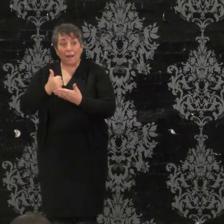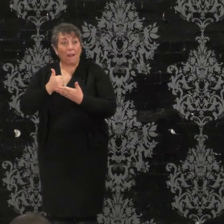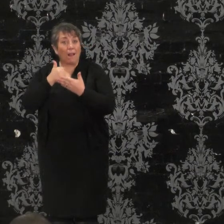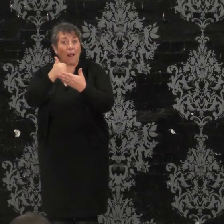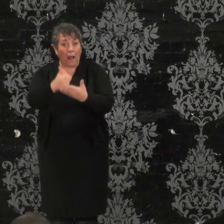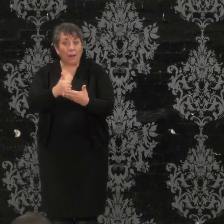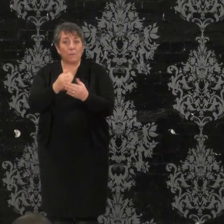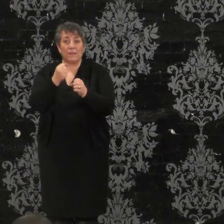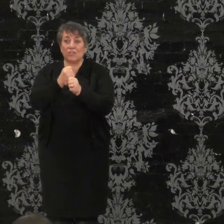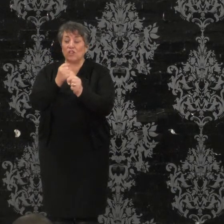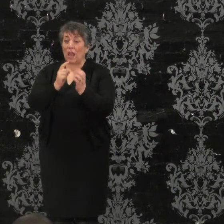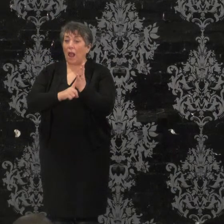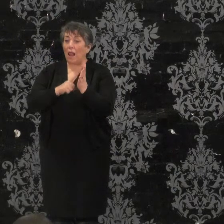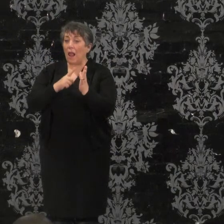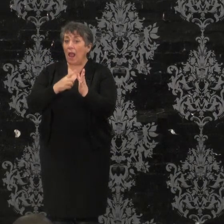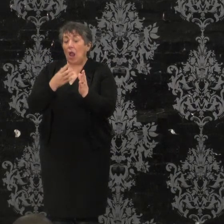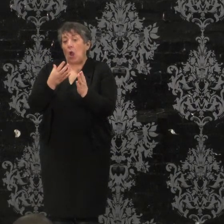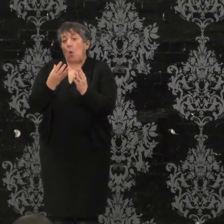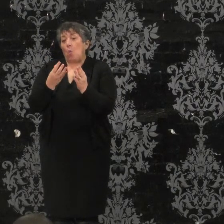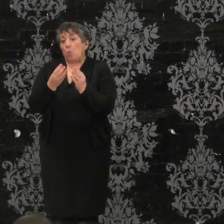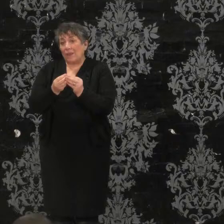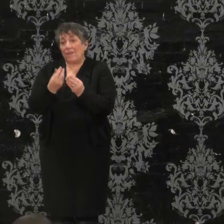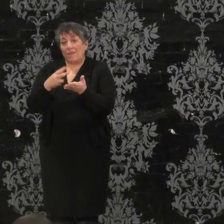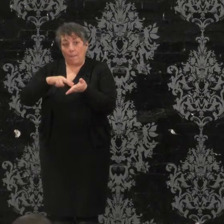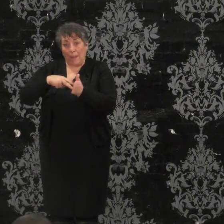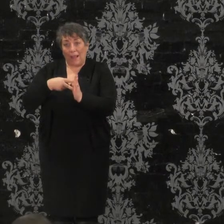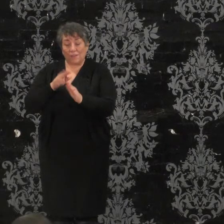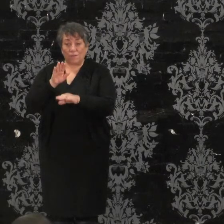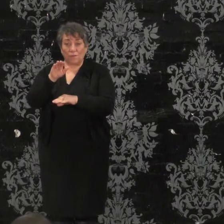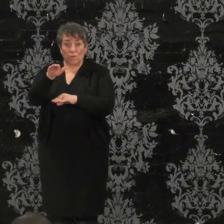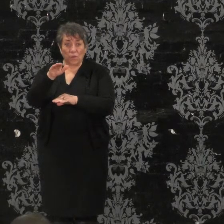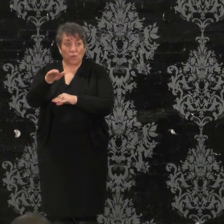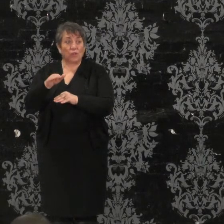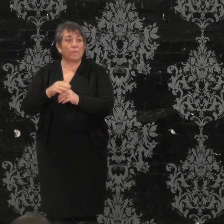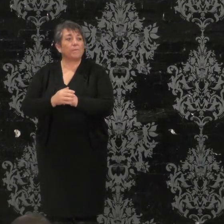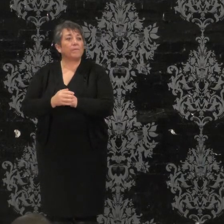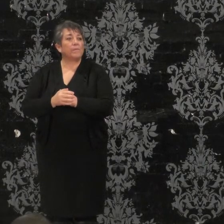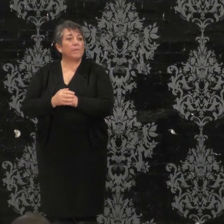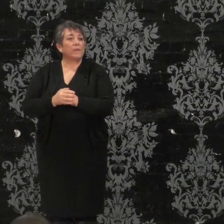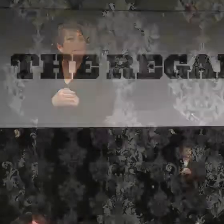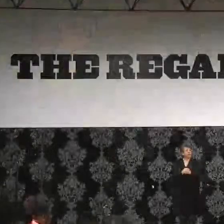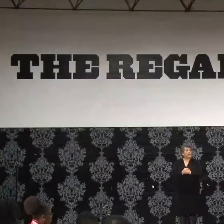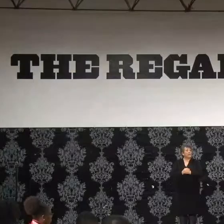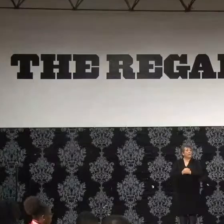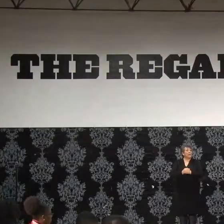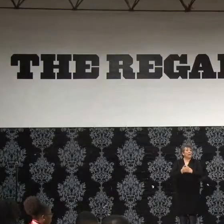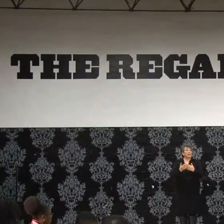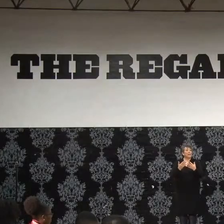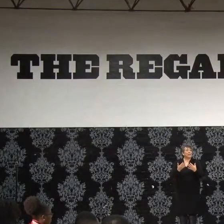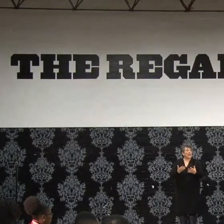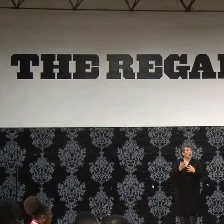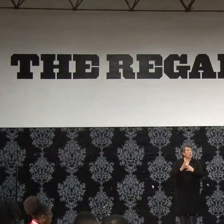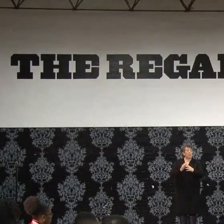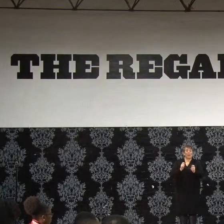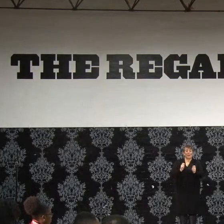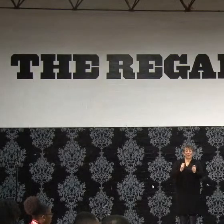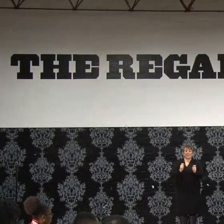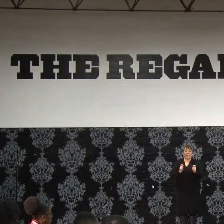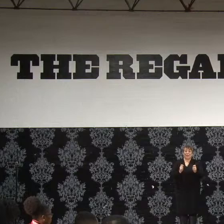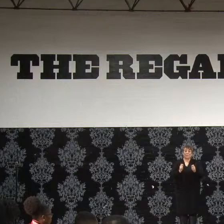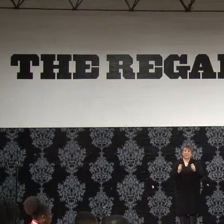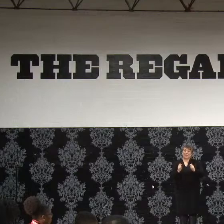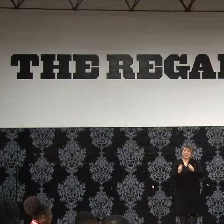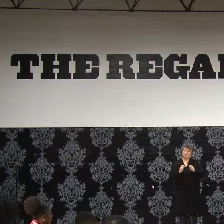future, it will no doubt be a very challenging the next few years as we sort of adapt to this post-COVID world. But I think places like the